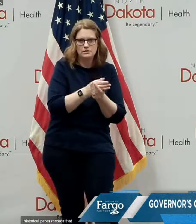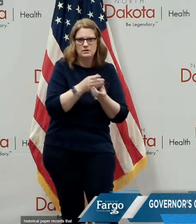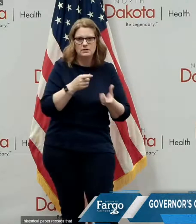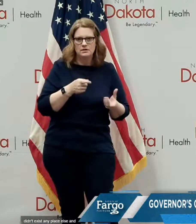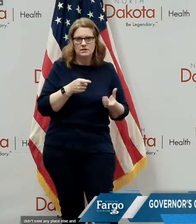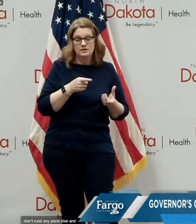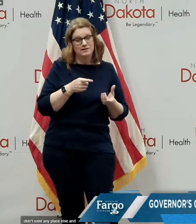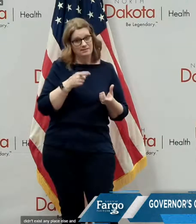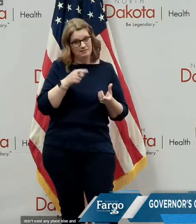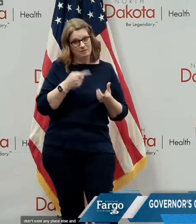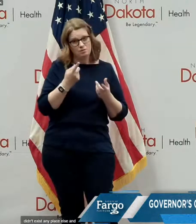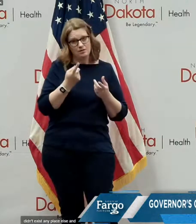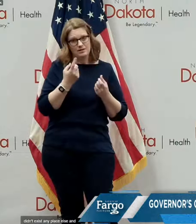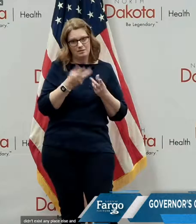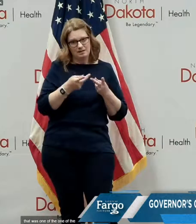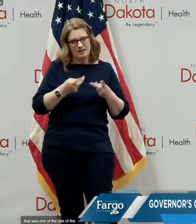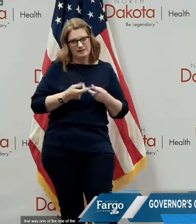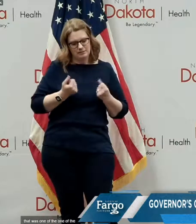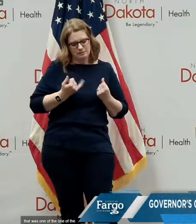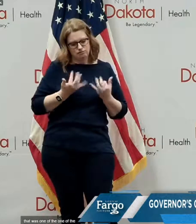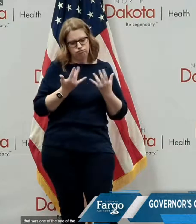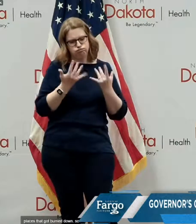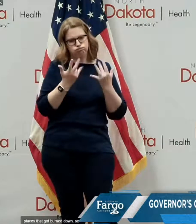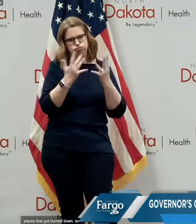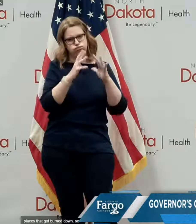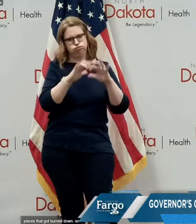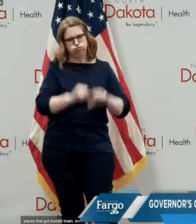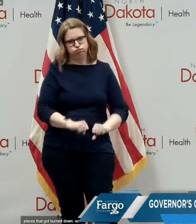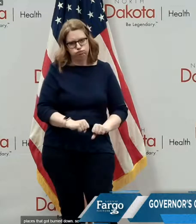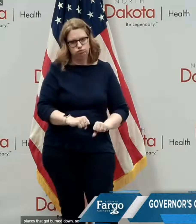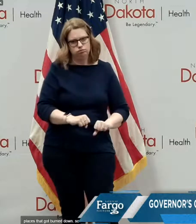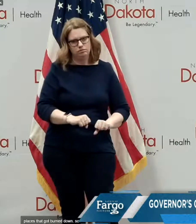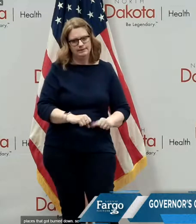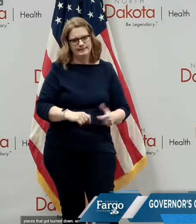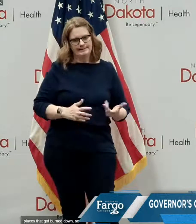of the places that got burned down. So when you're randomly